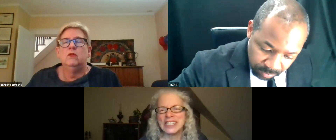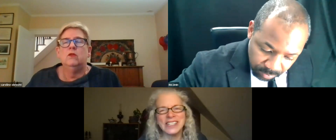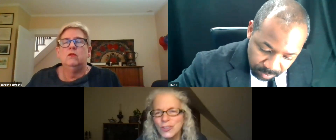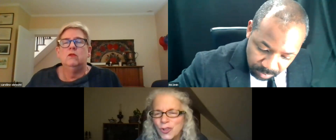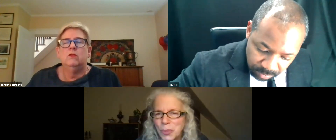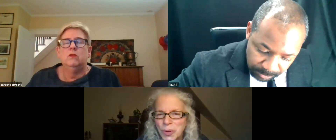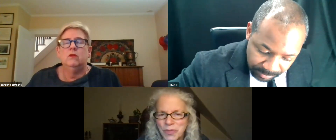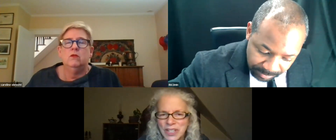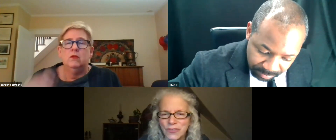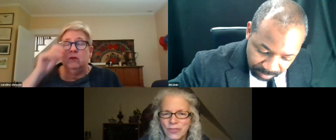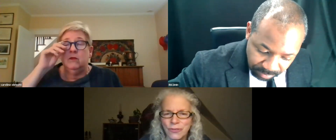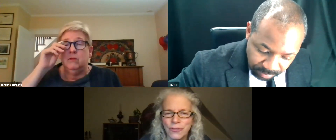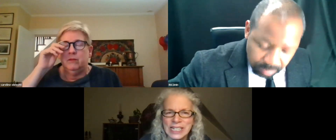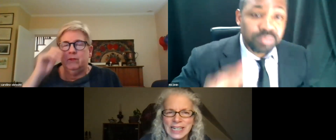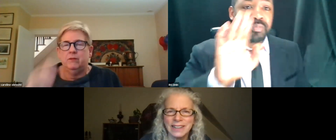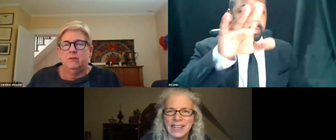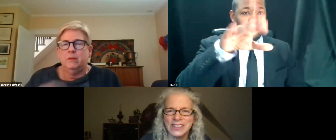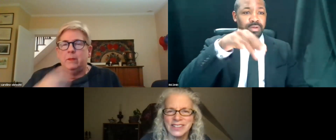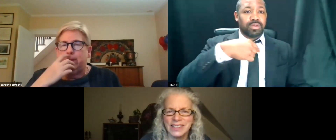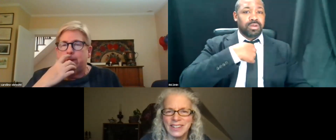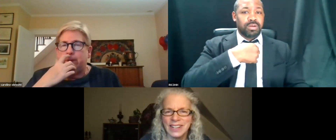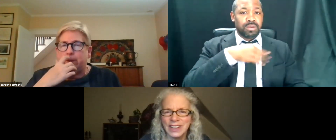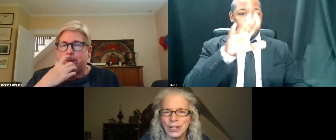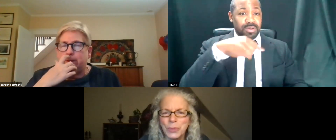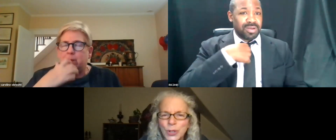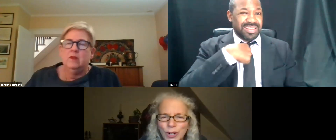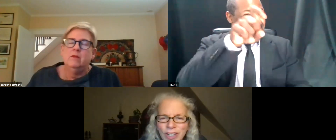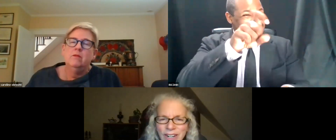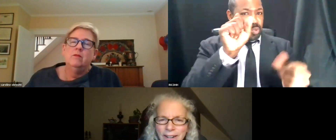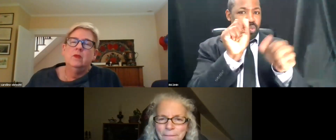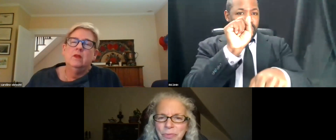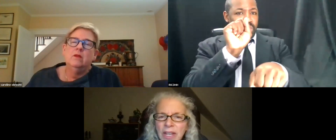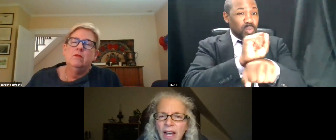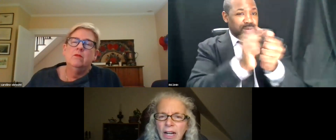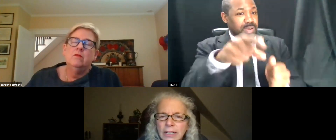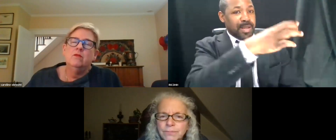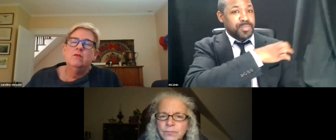am having such trouble with these freezing. That's the computer.